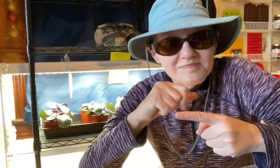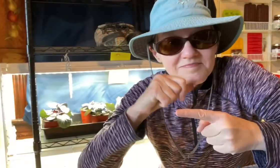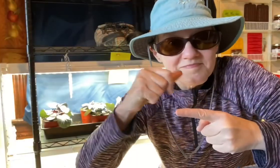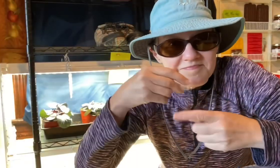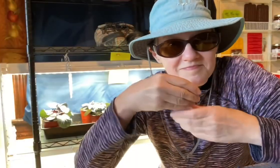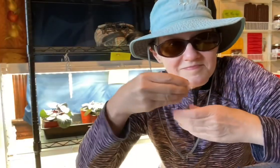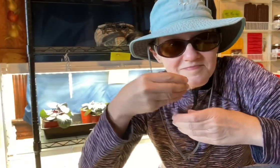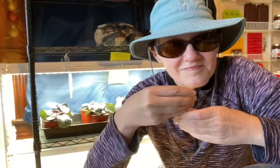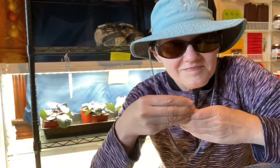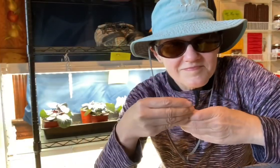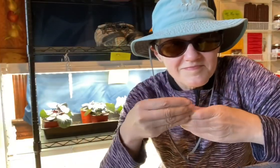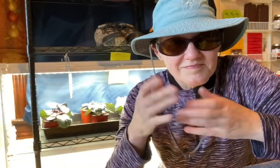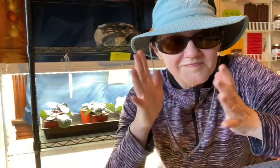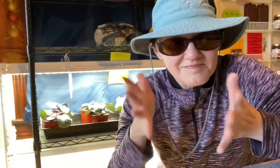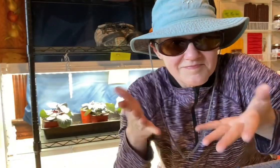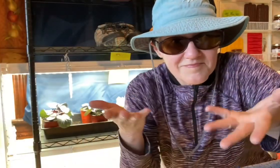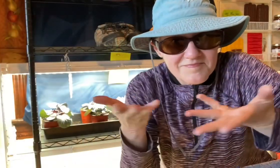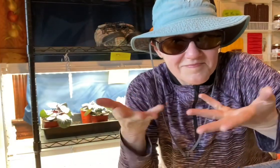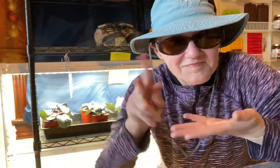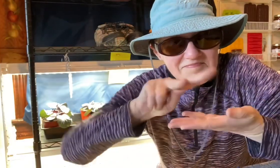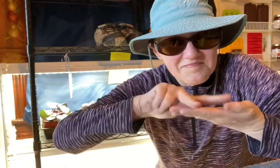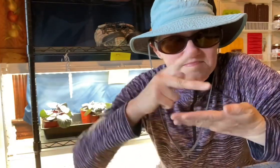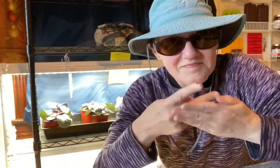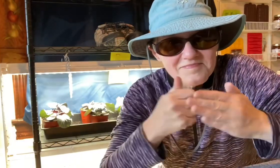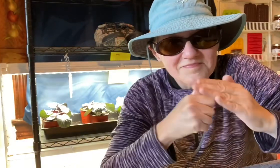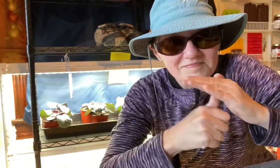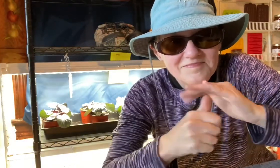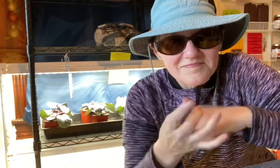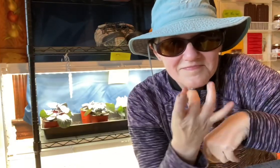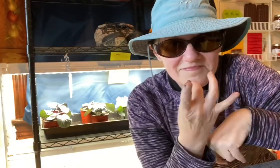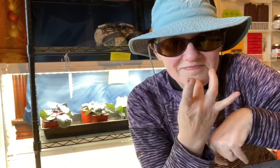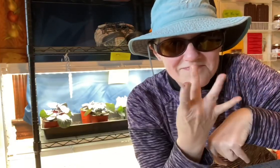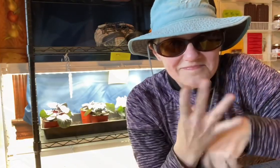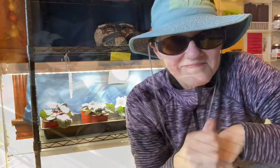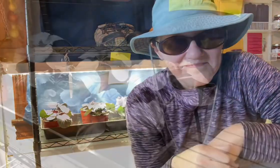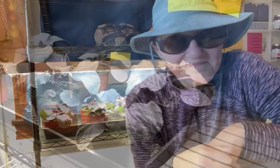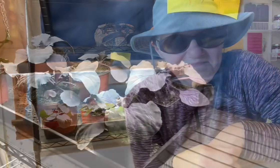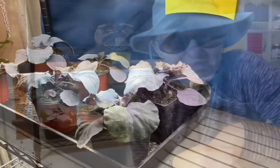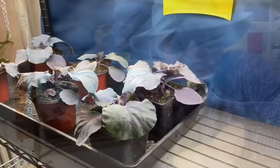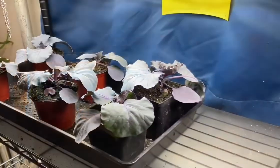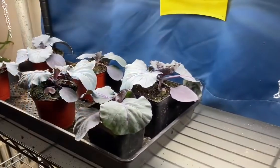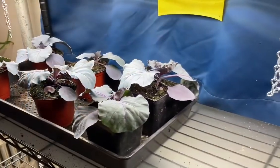And when it's not outside, we're going to leave it here in the kitchen under these lights.